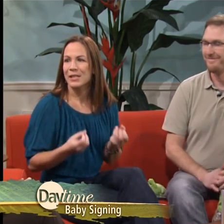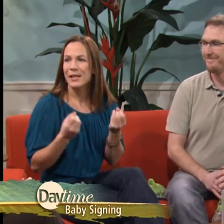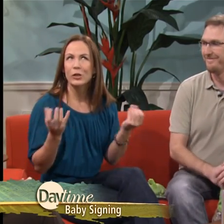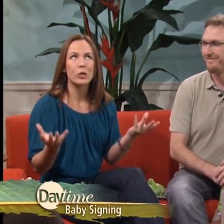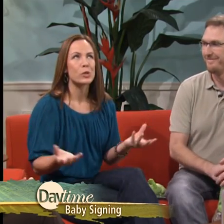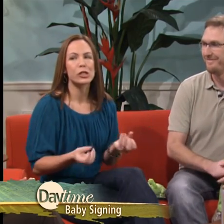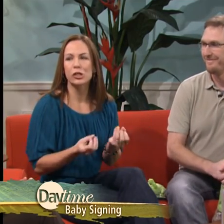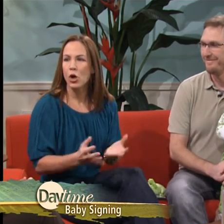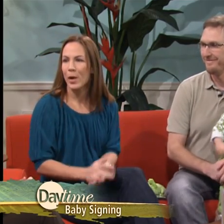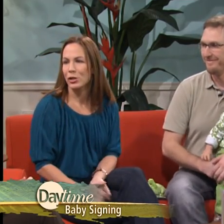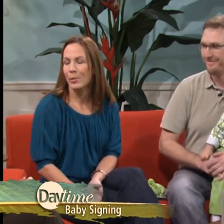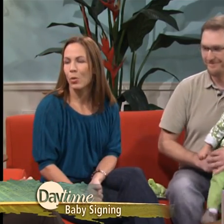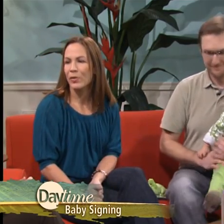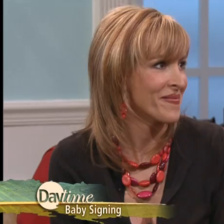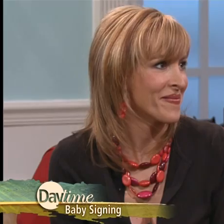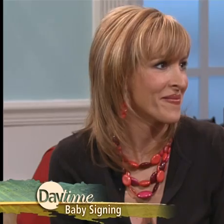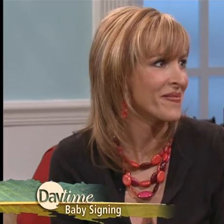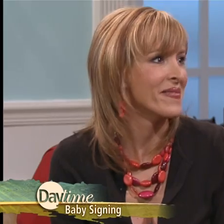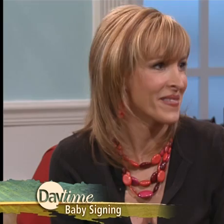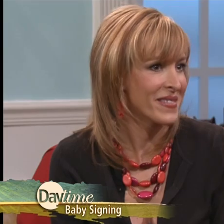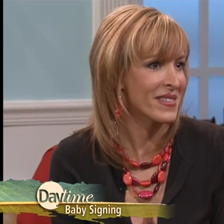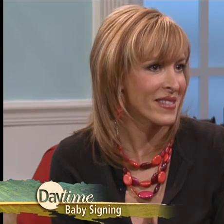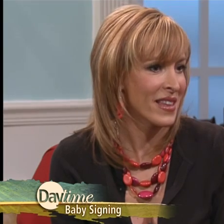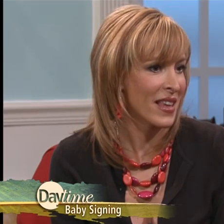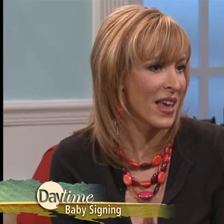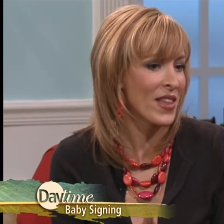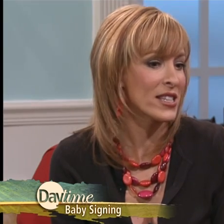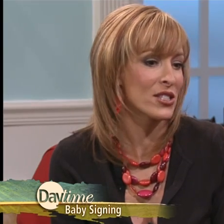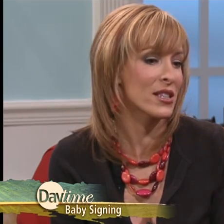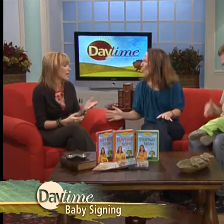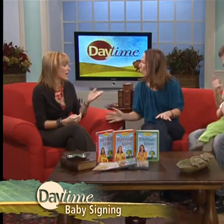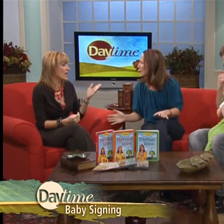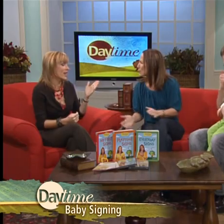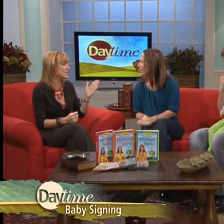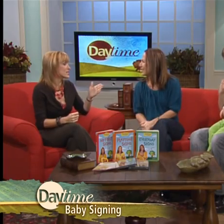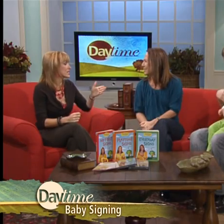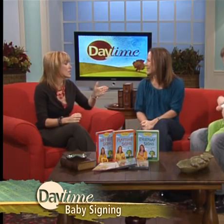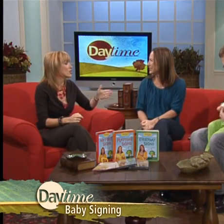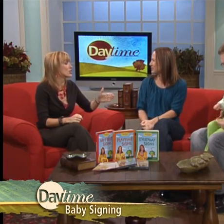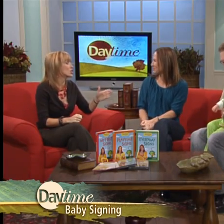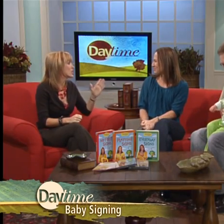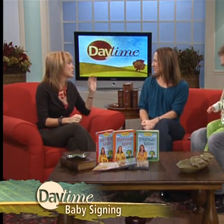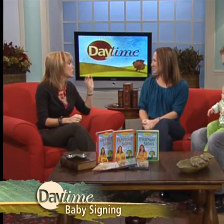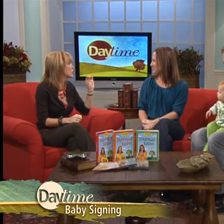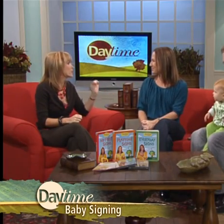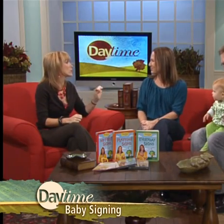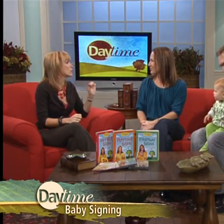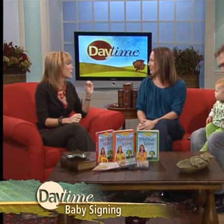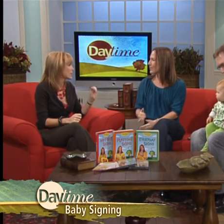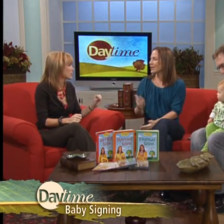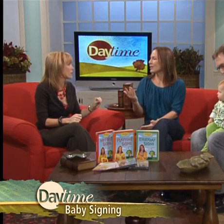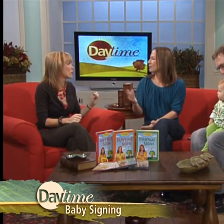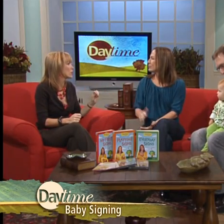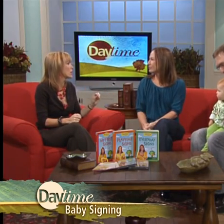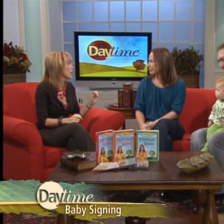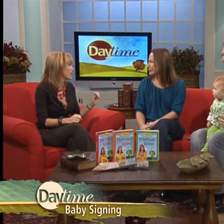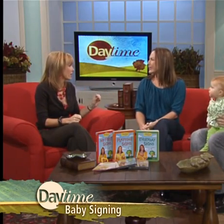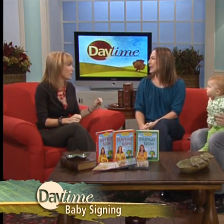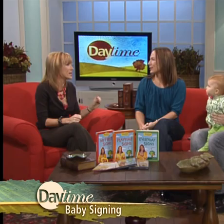can tell you so much about what they want, and what they're interested in, and what they don't want. And that's a skill that she can use for the rest of her life. Yeah. I mean,